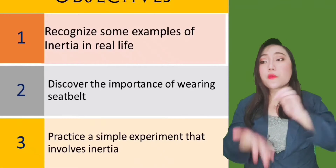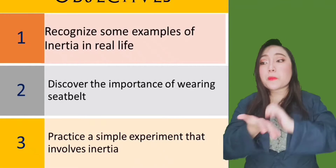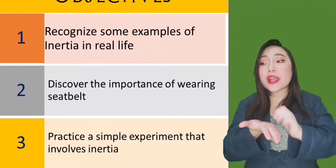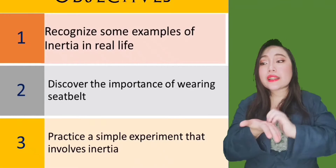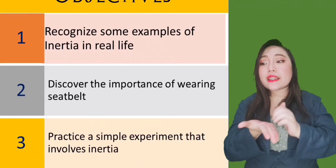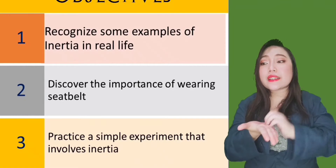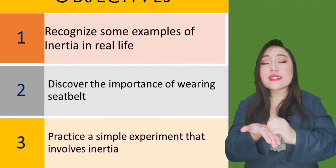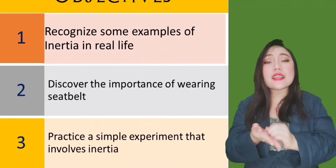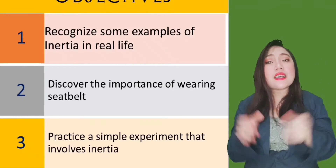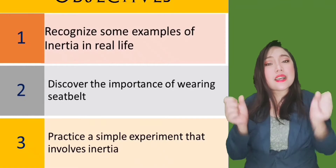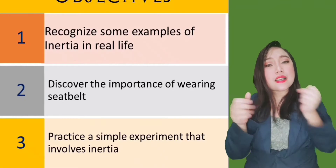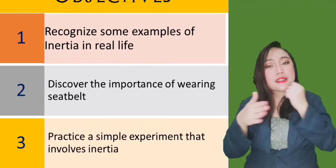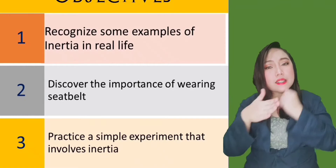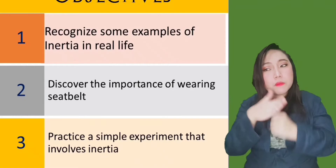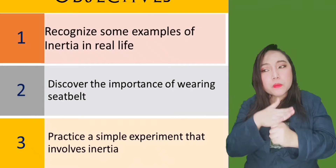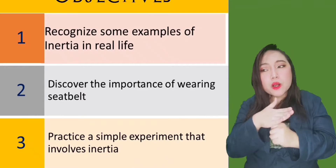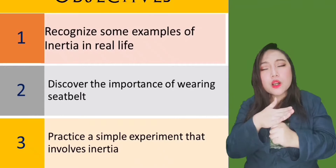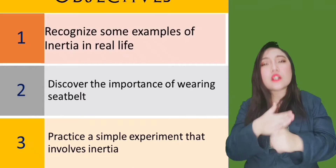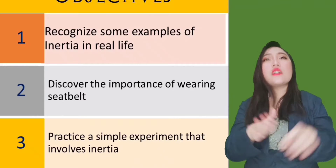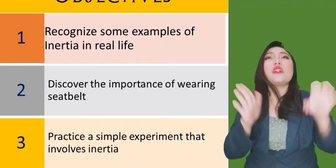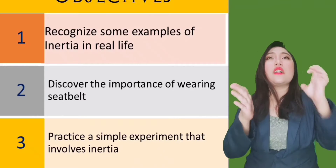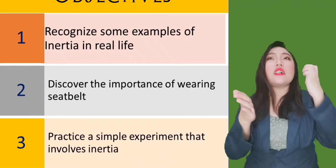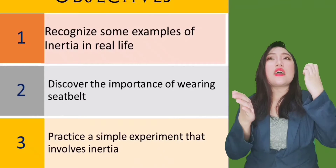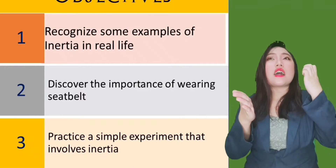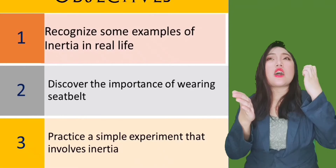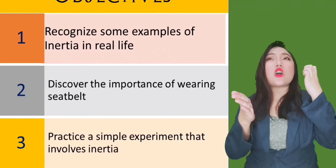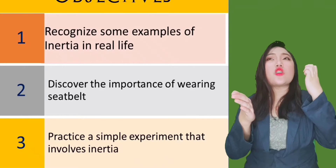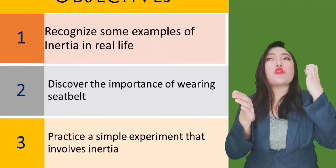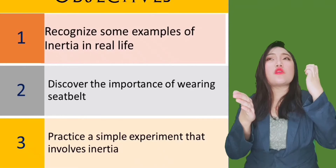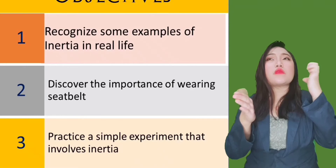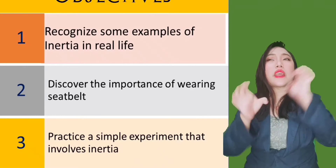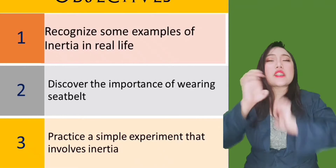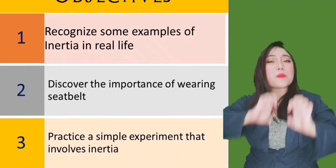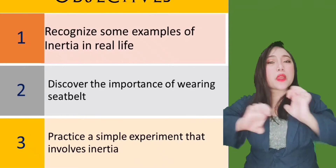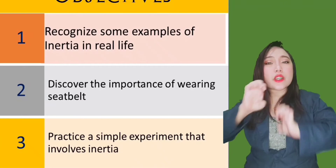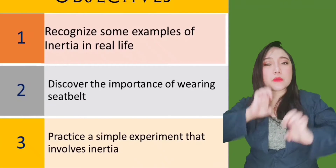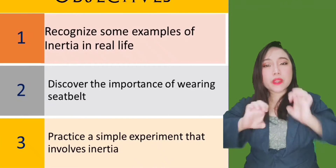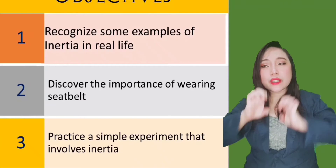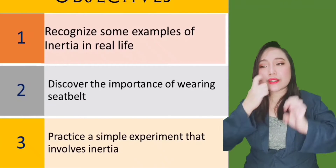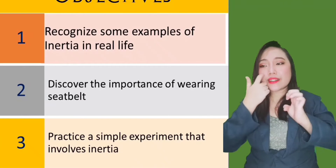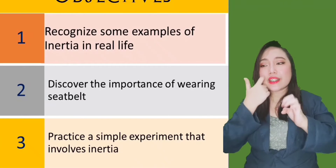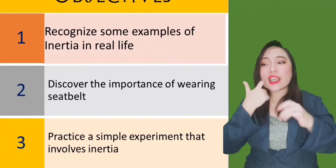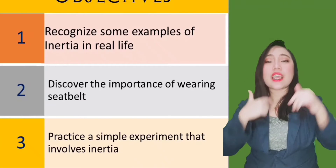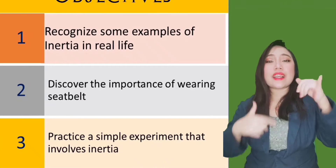3 for you to practice a simple experiment